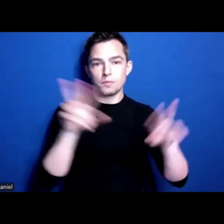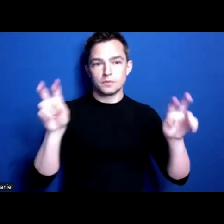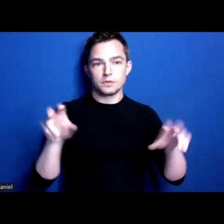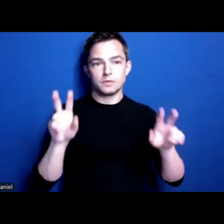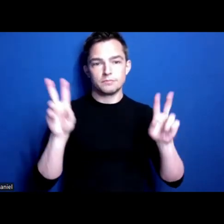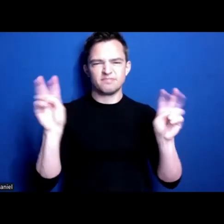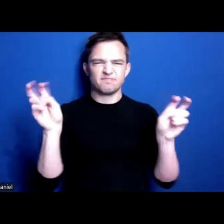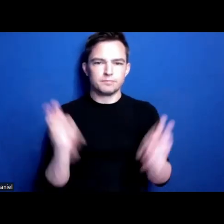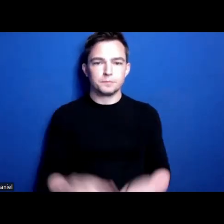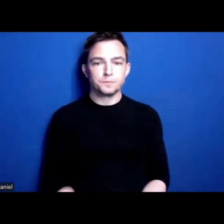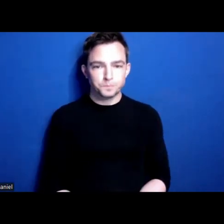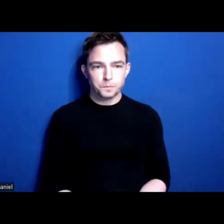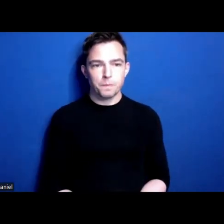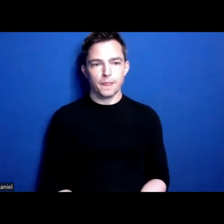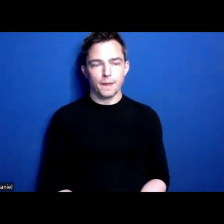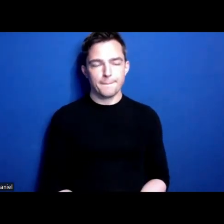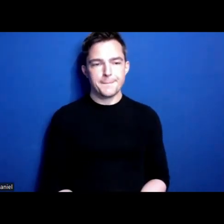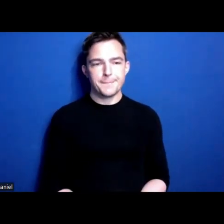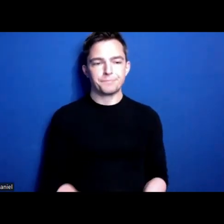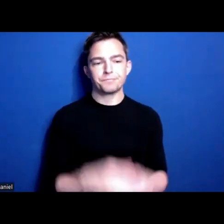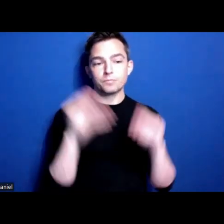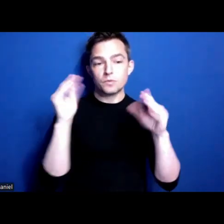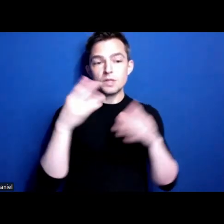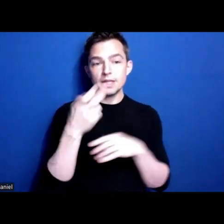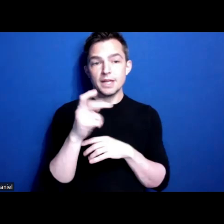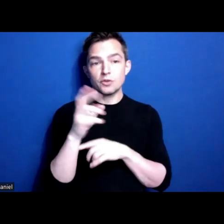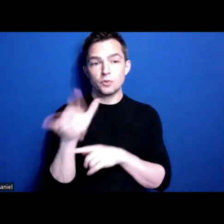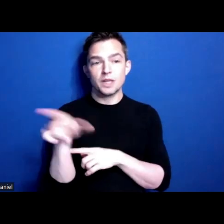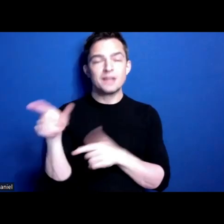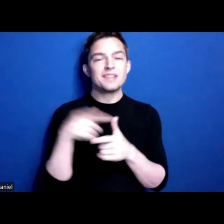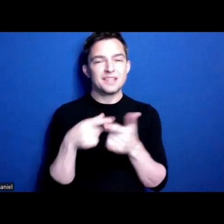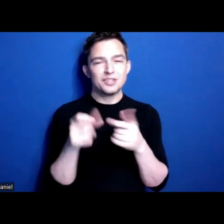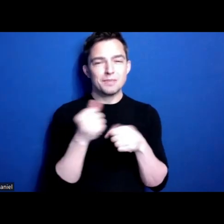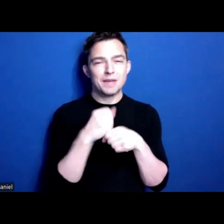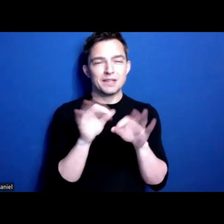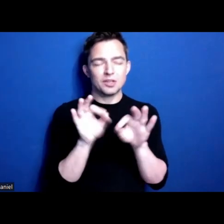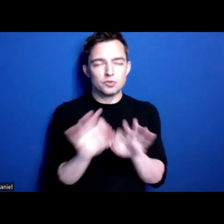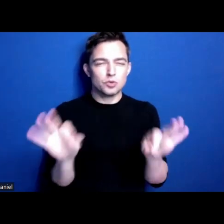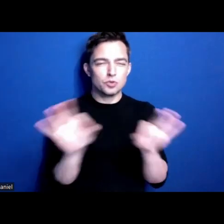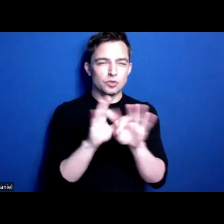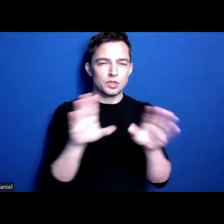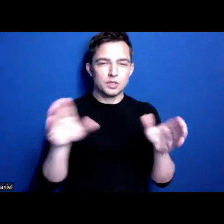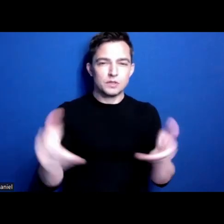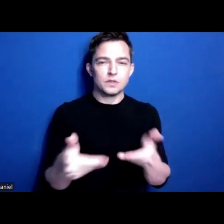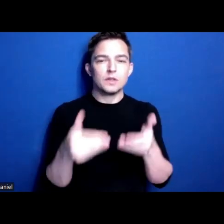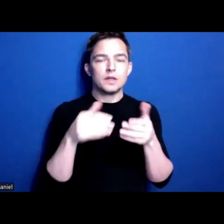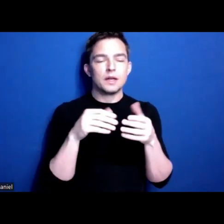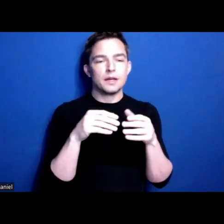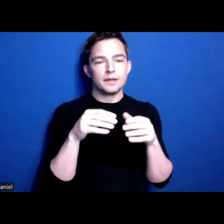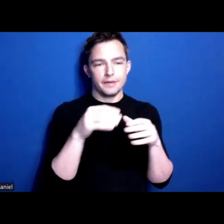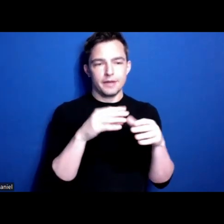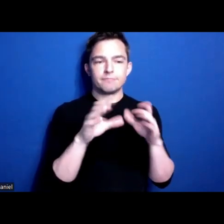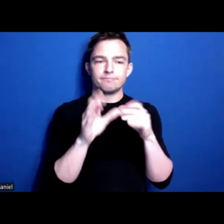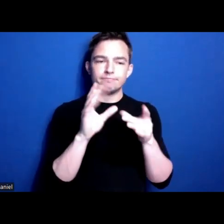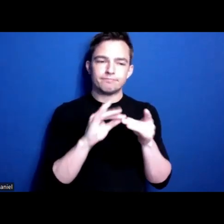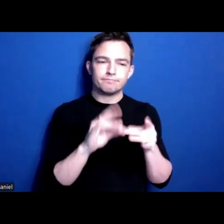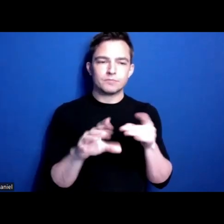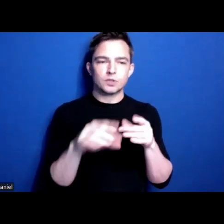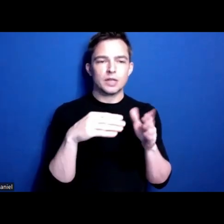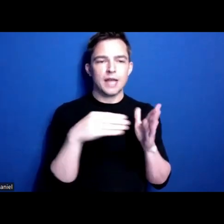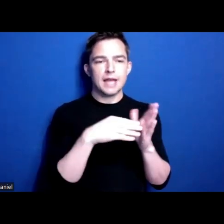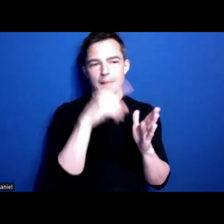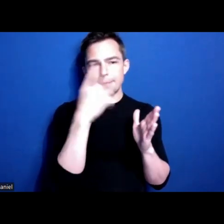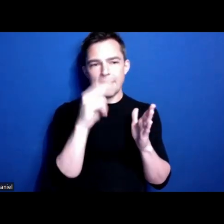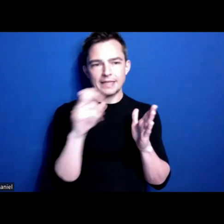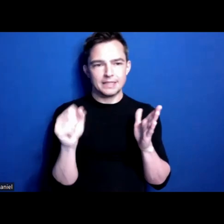unquote. Professor Henry then made the crucial intervention of extending and illustrating her remarks about anti-Blackness to the